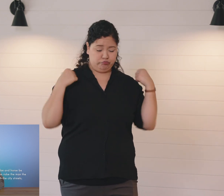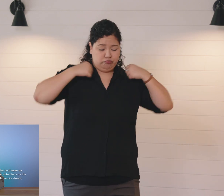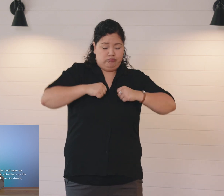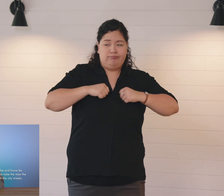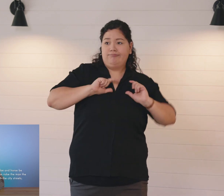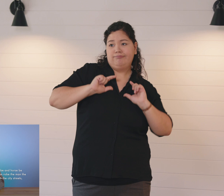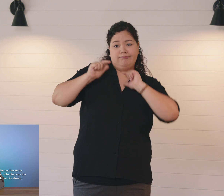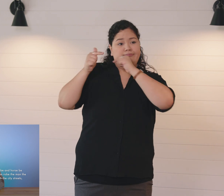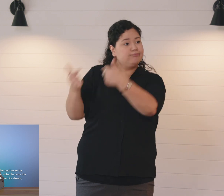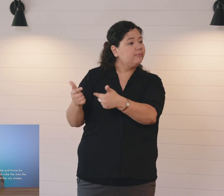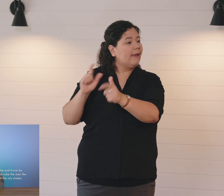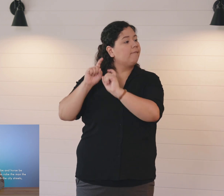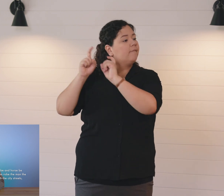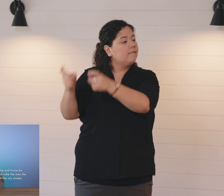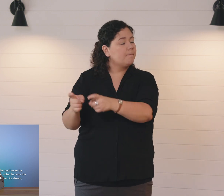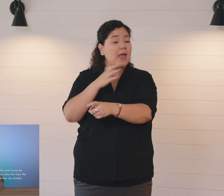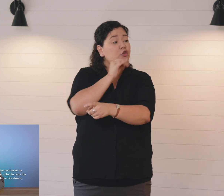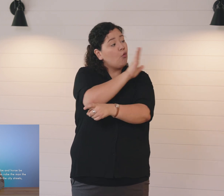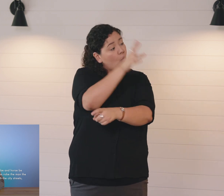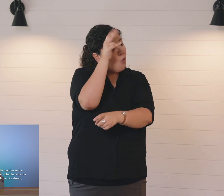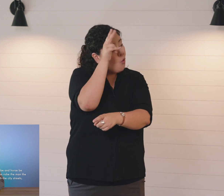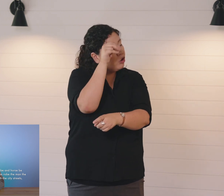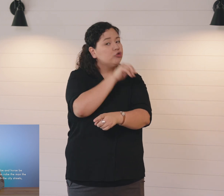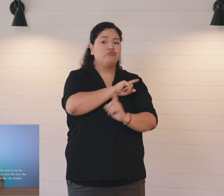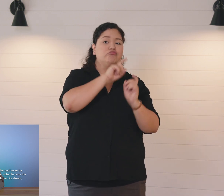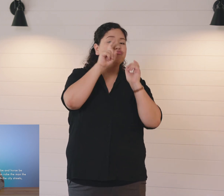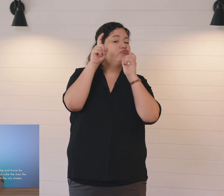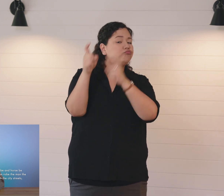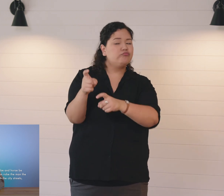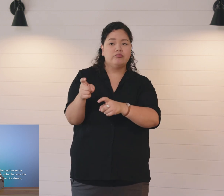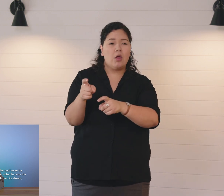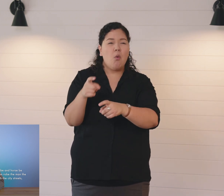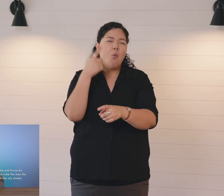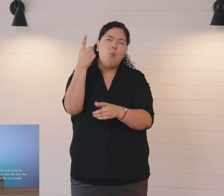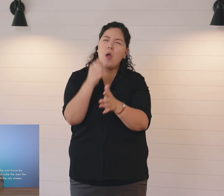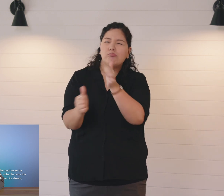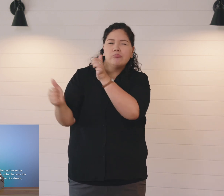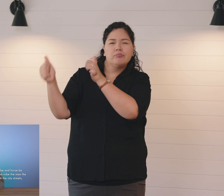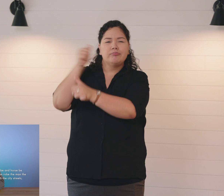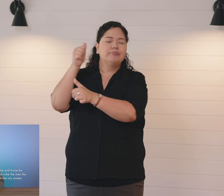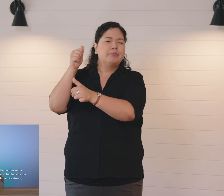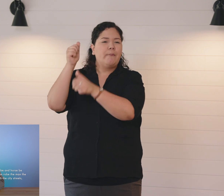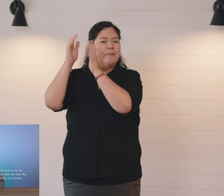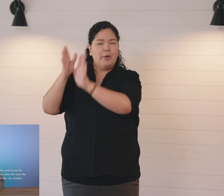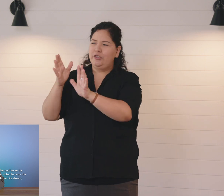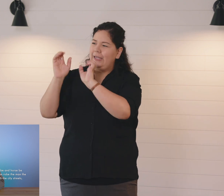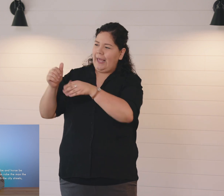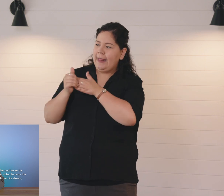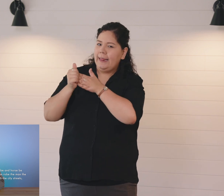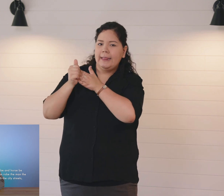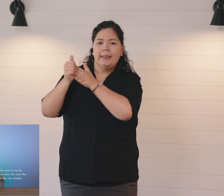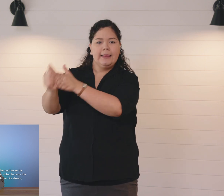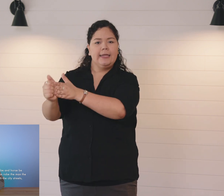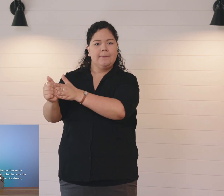head. And then let the robe and horse be entrusted to one of the king's most noble princes. Let them robe the man the king delights to honor and